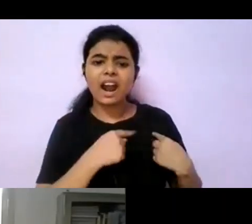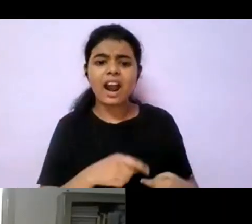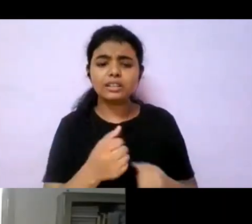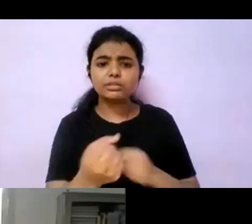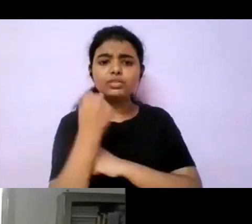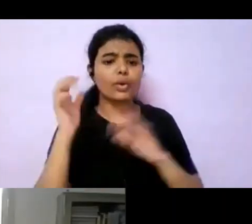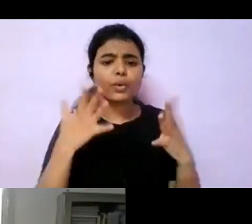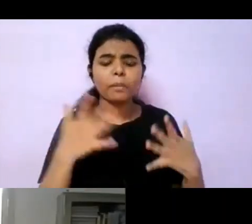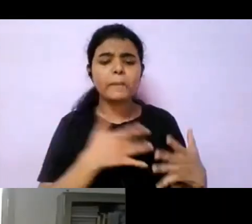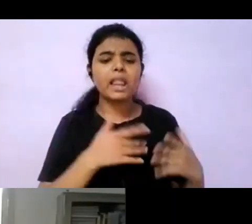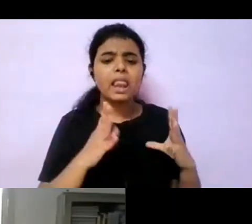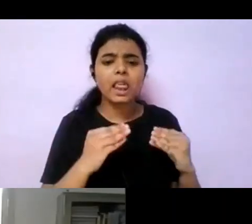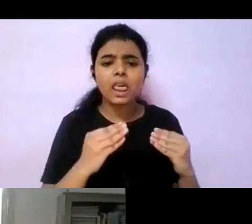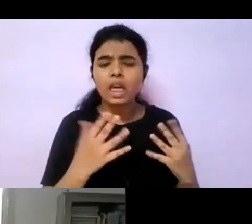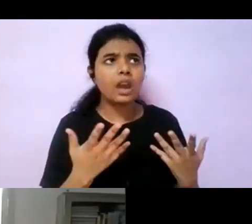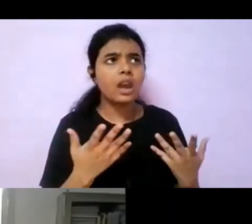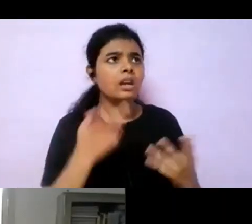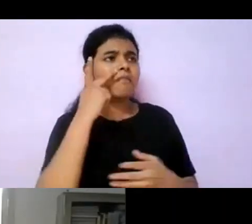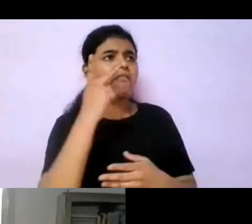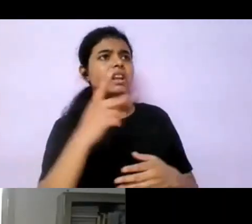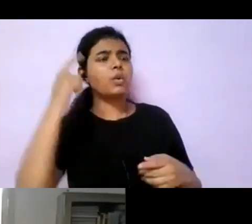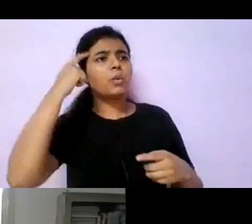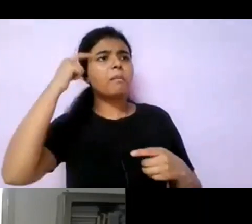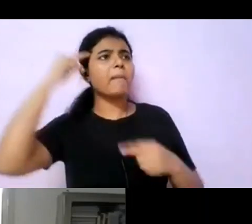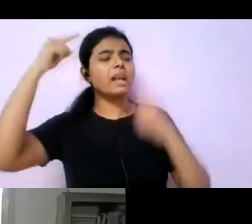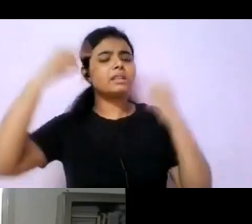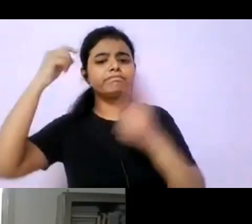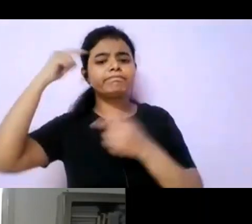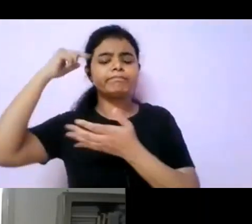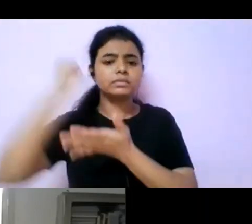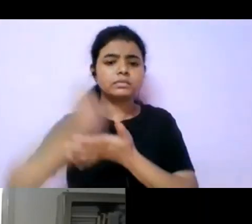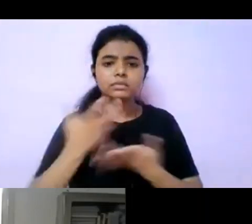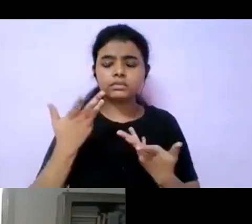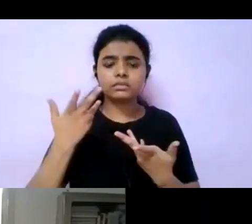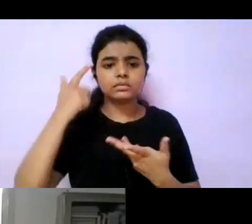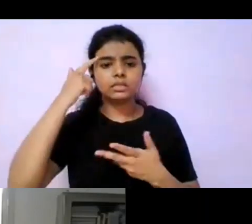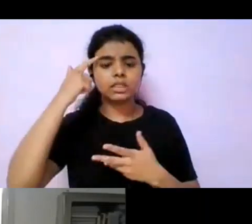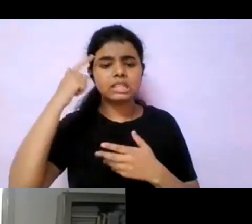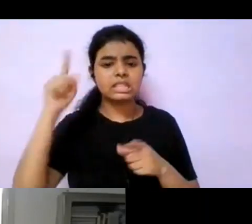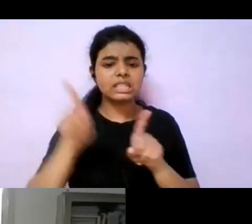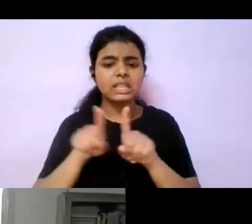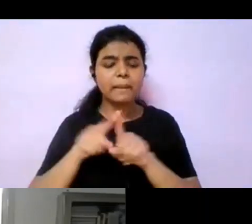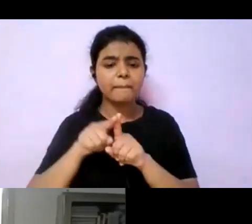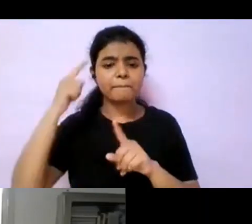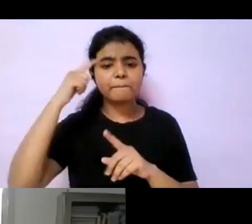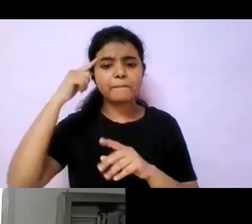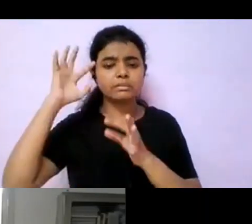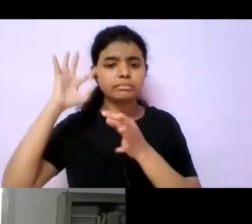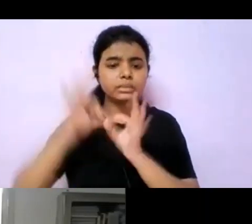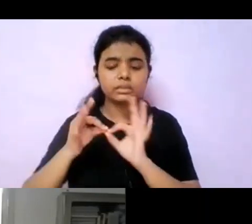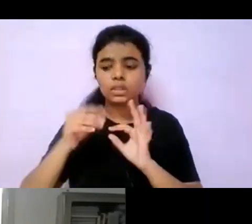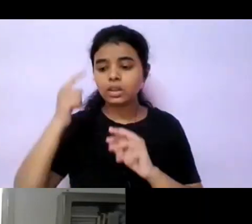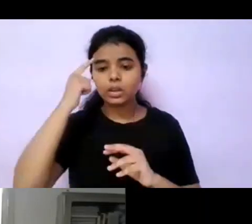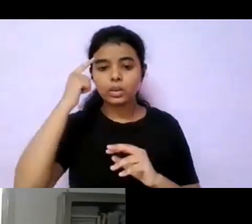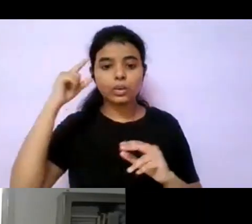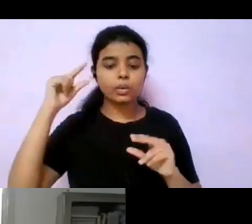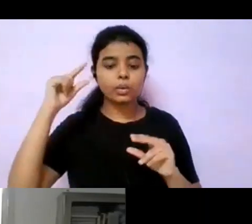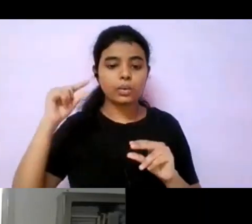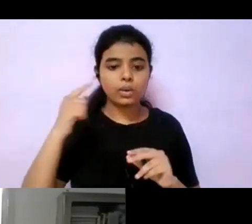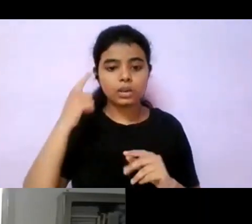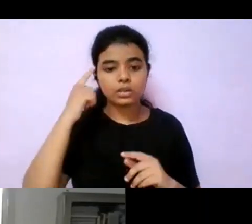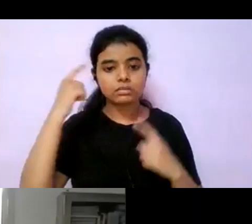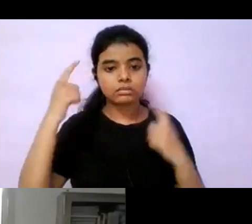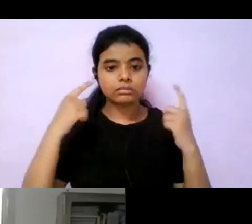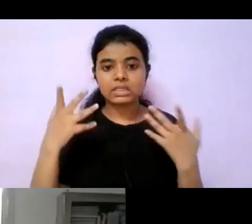theoretical thinkers through which I can connect that the darker side of media, especially that of violence